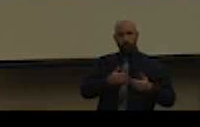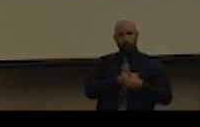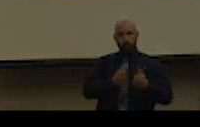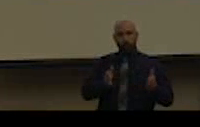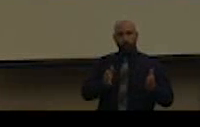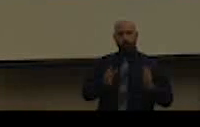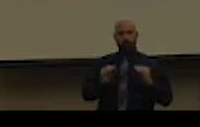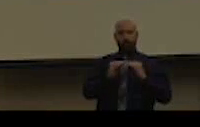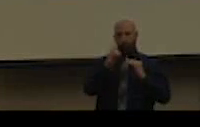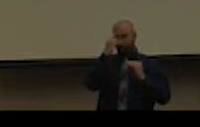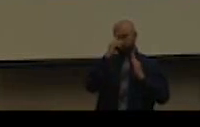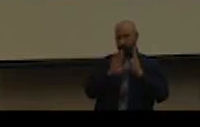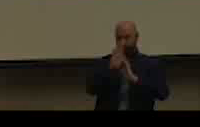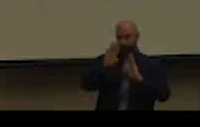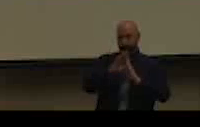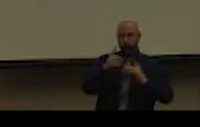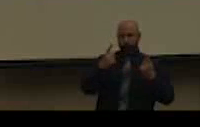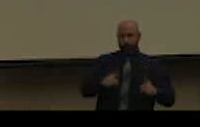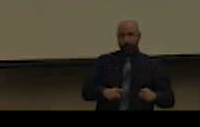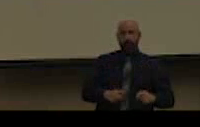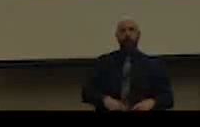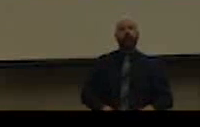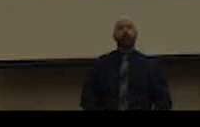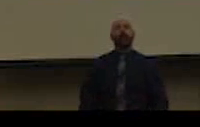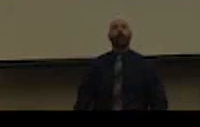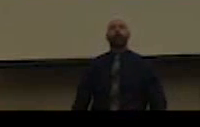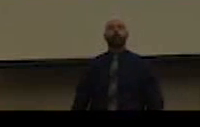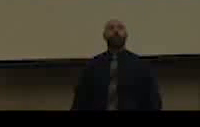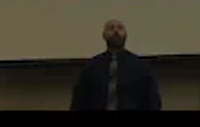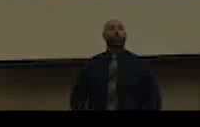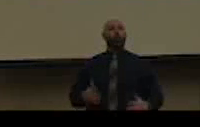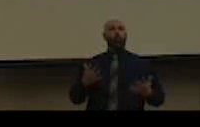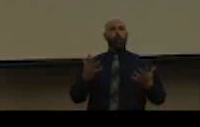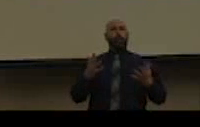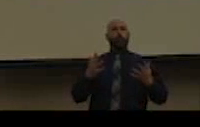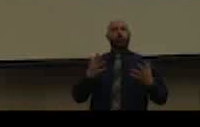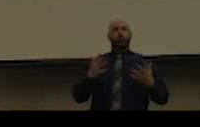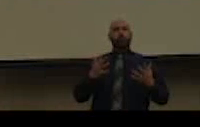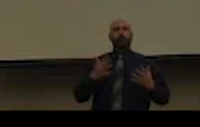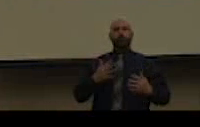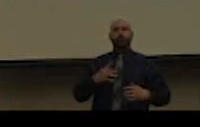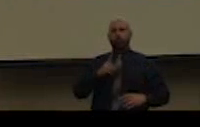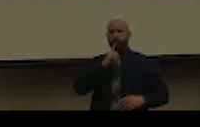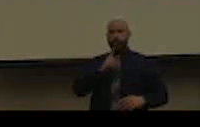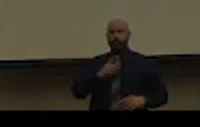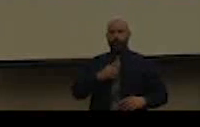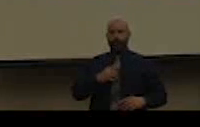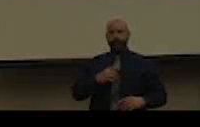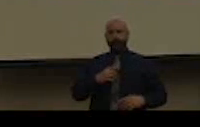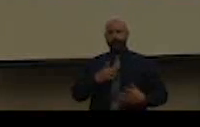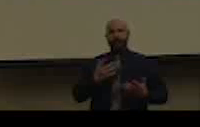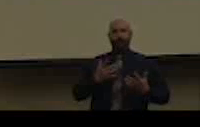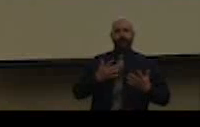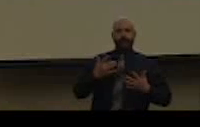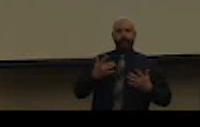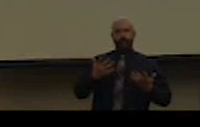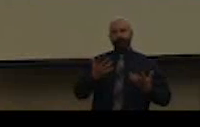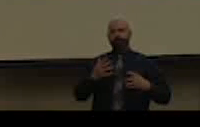my biggest, the thing that gives me heartburn is how we maintain funding for early